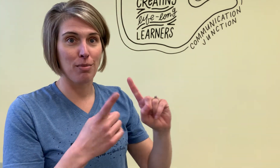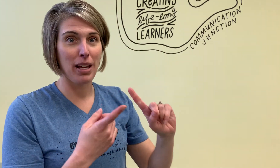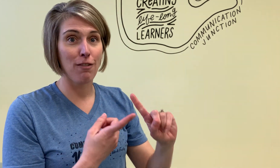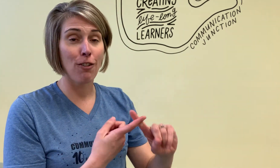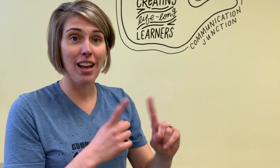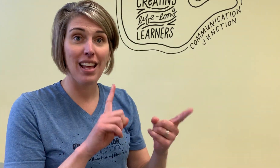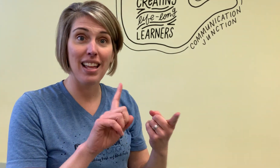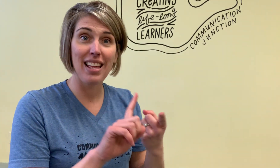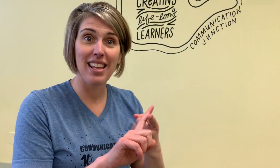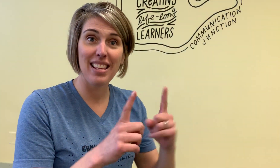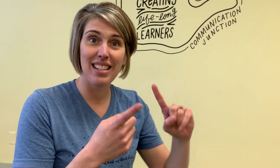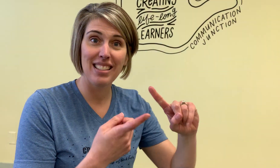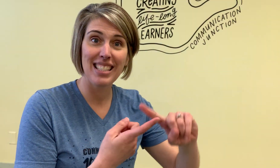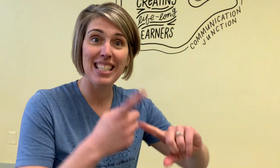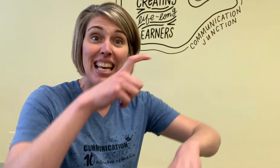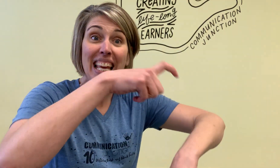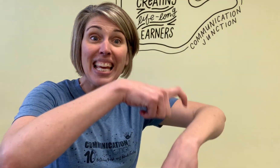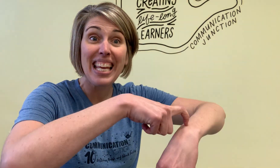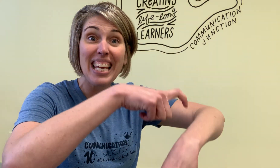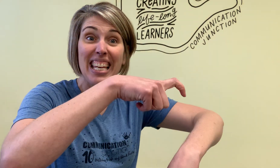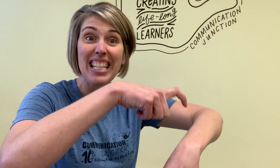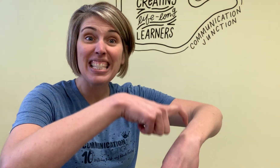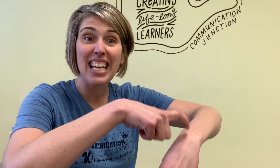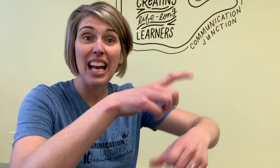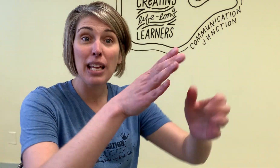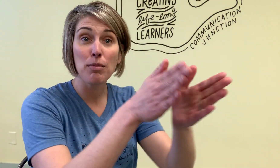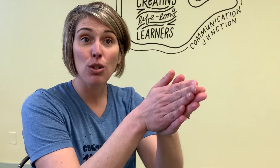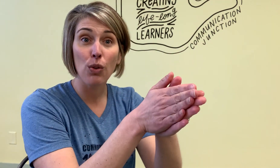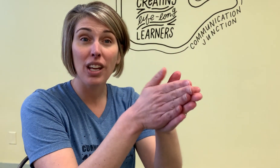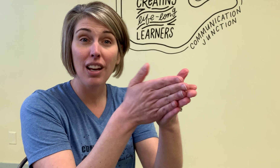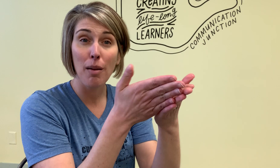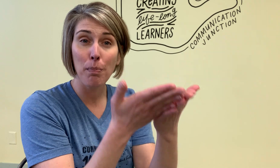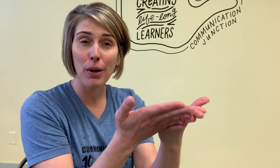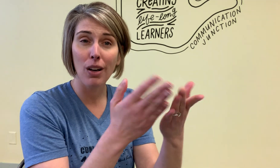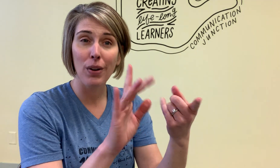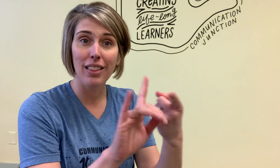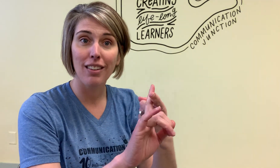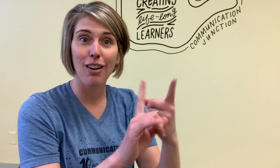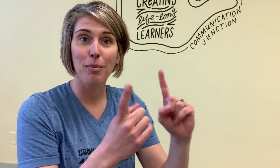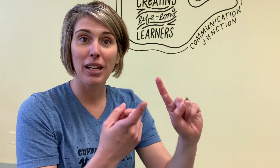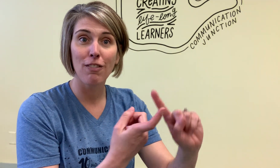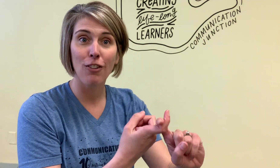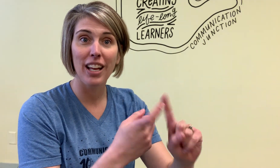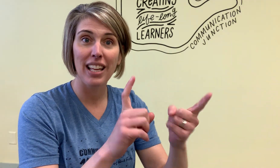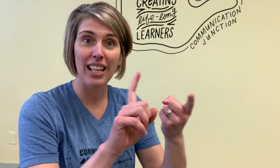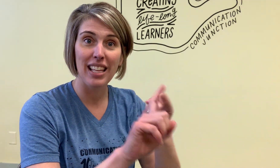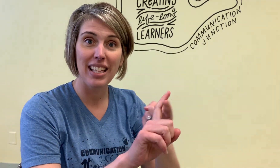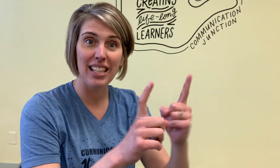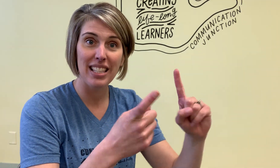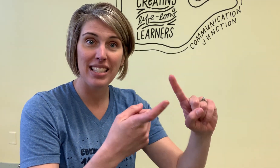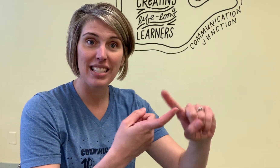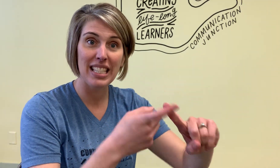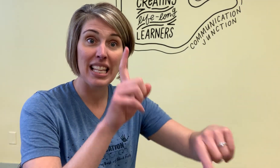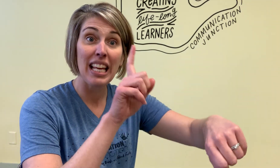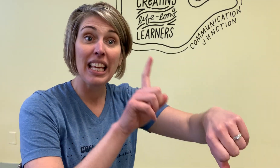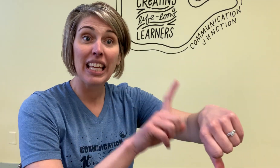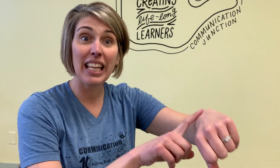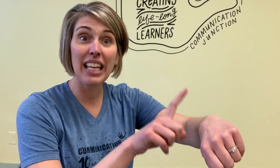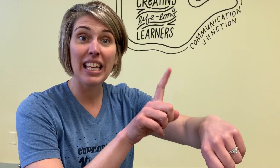my friends. It is time to read a book with all my friends. It